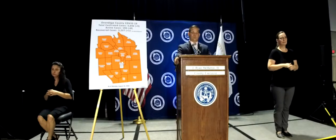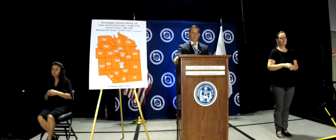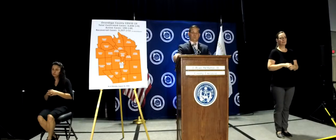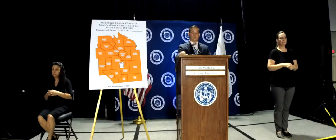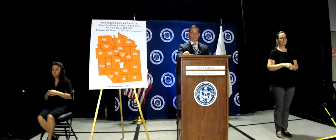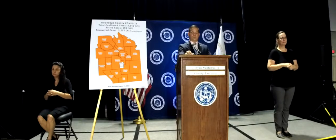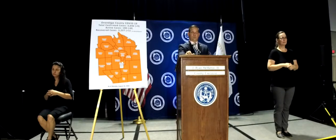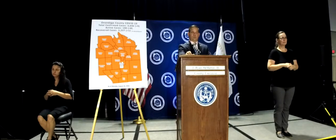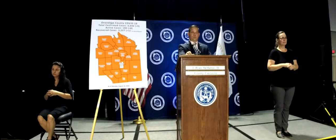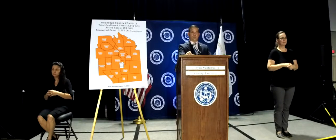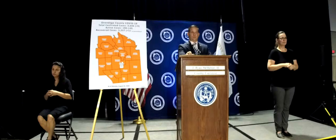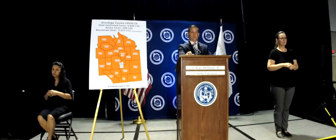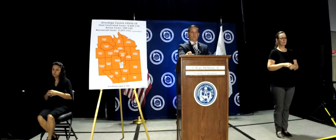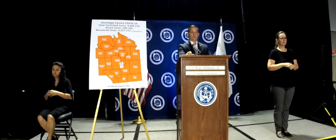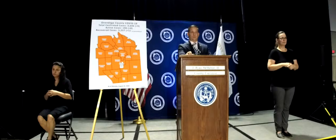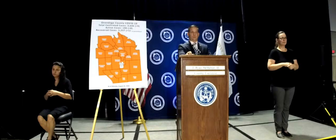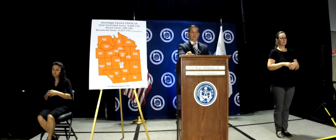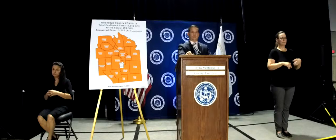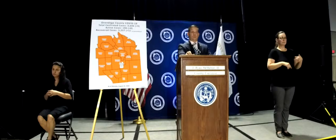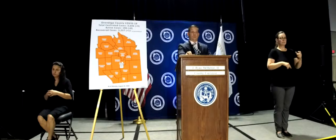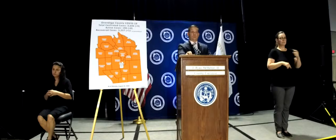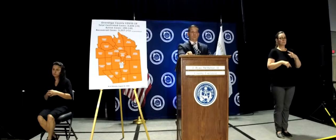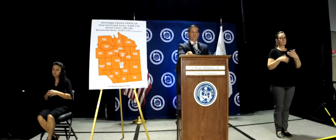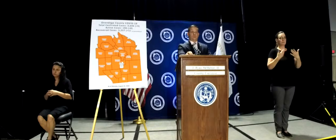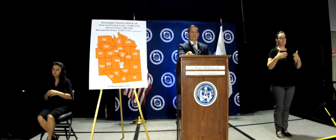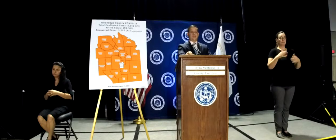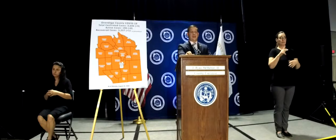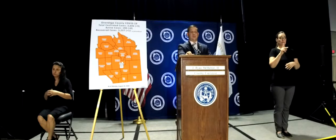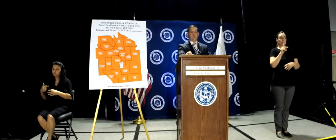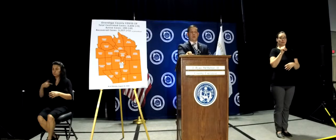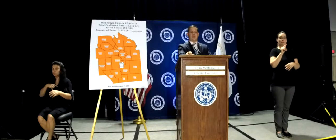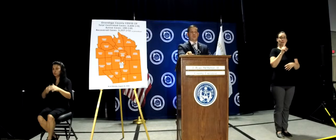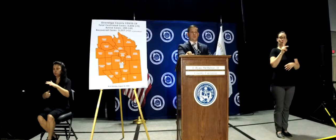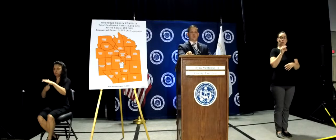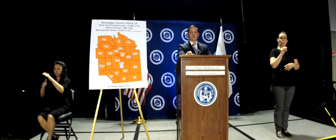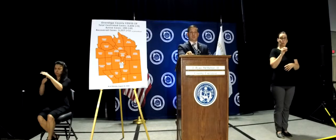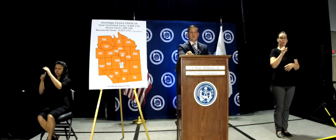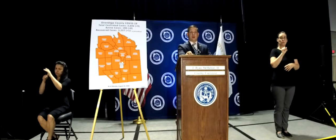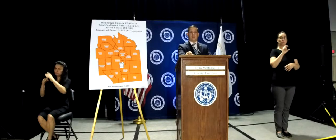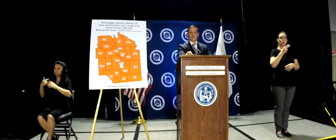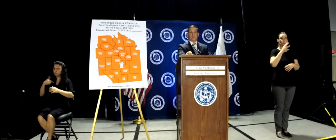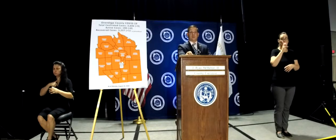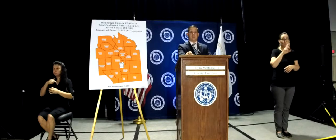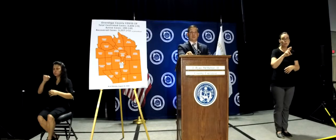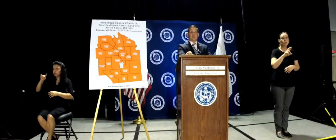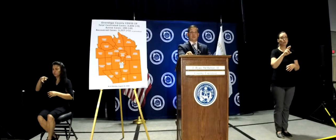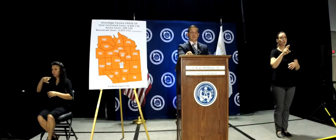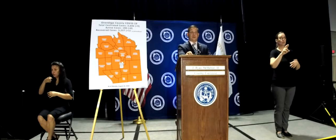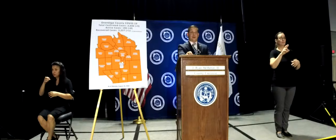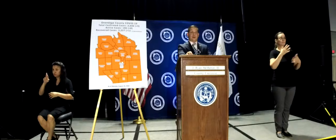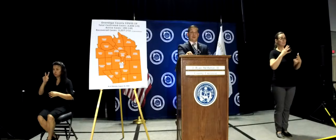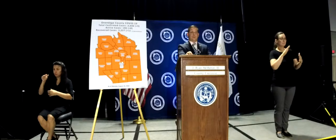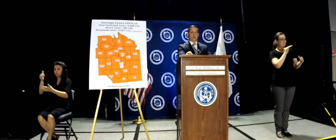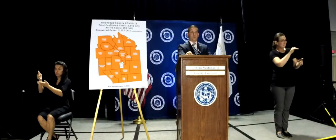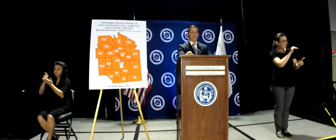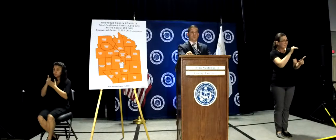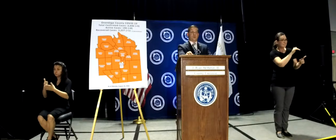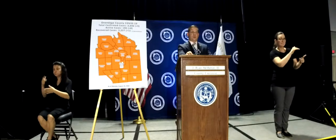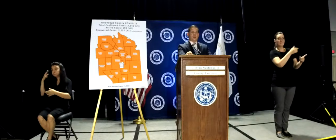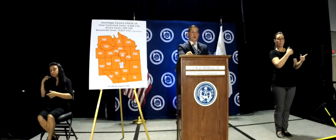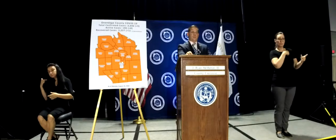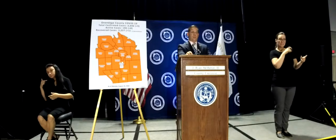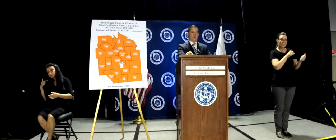they agree with you. How do you get to somebody like Mitch McConnell? Yeah, through our National Association of Counties. Again,